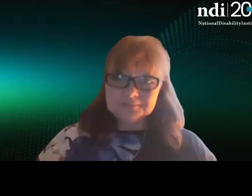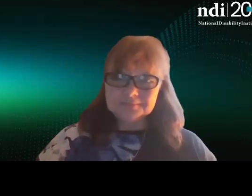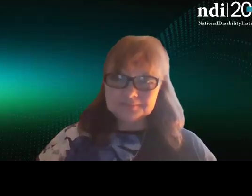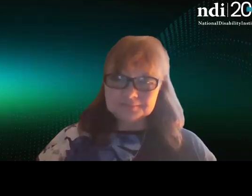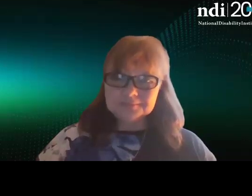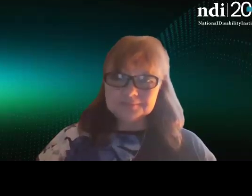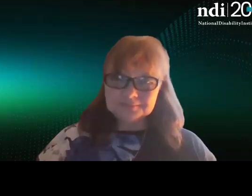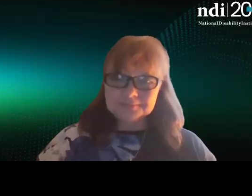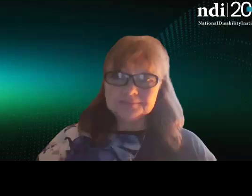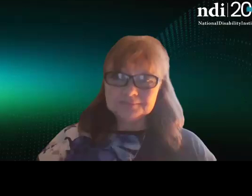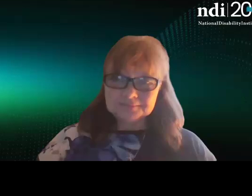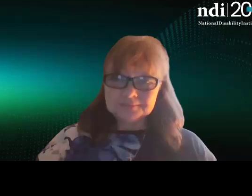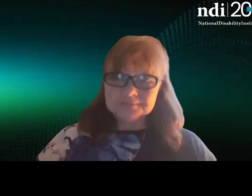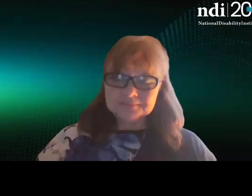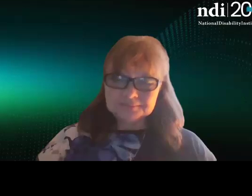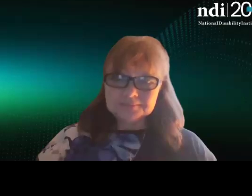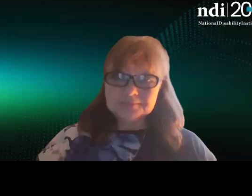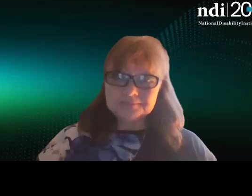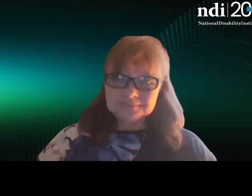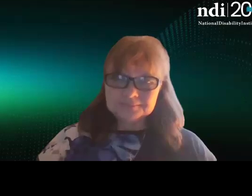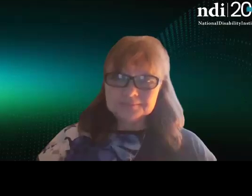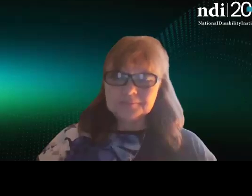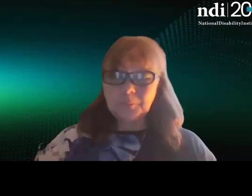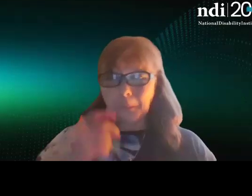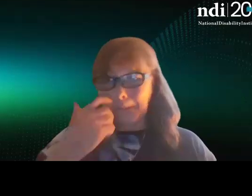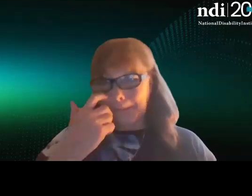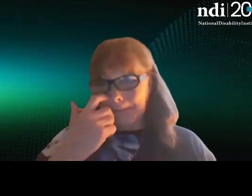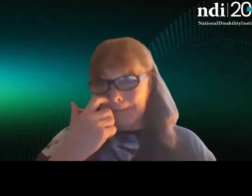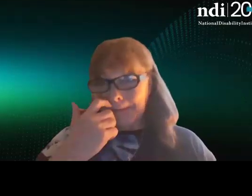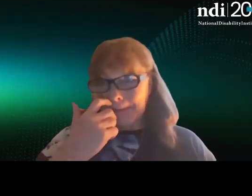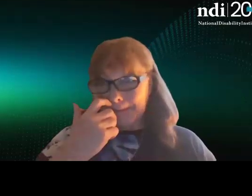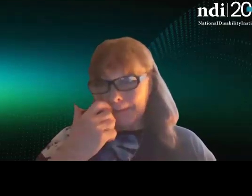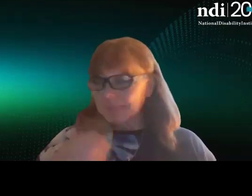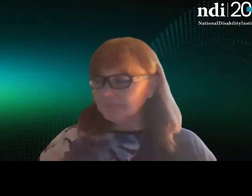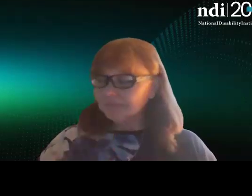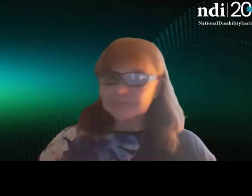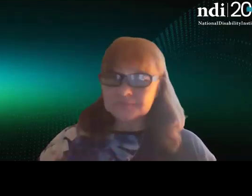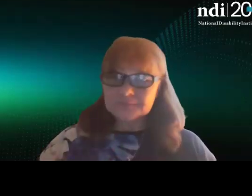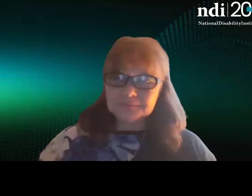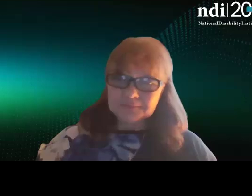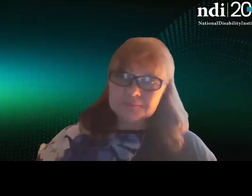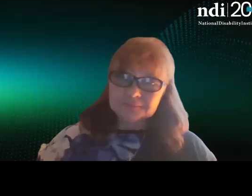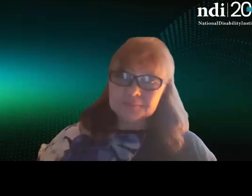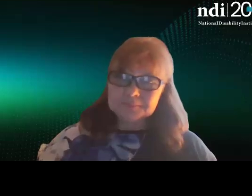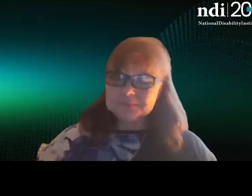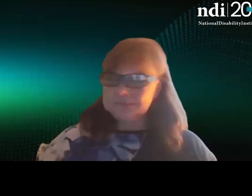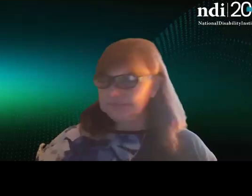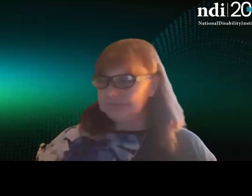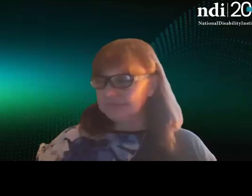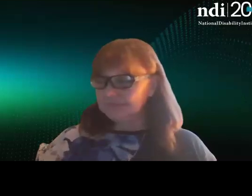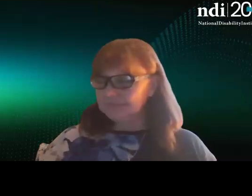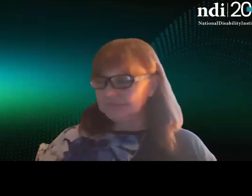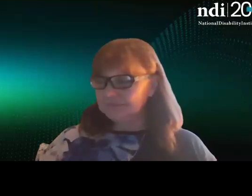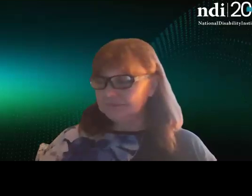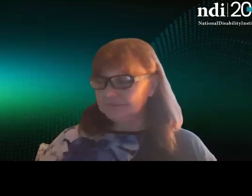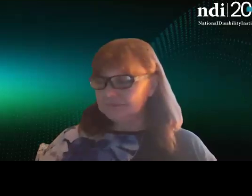they would stop at each booth. Didn't cost them anything. Now they may have paid to try to get into the conference, but other than that, they would stop by each